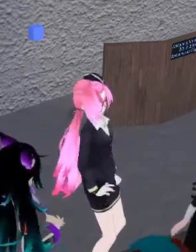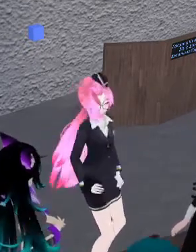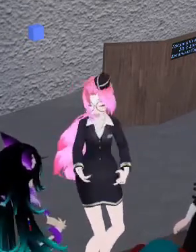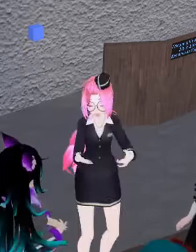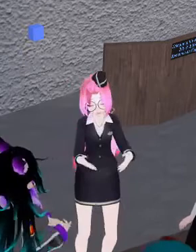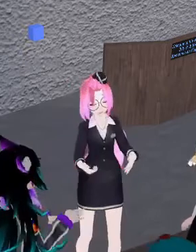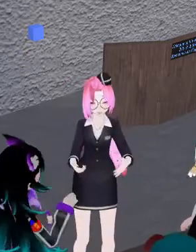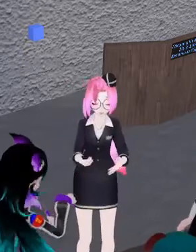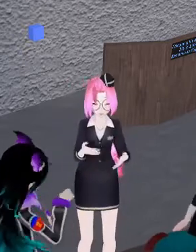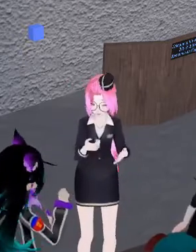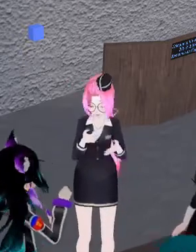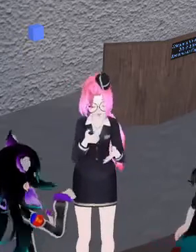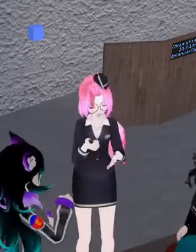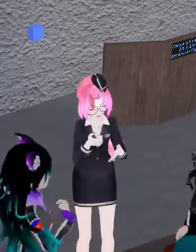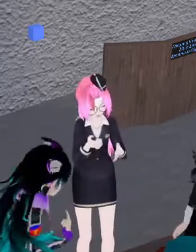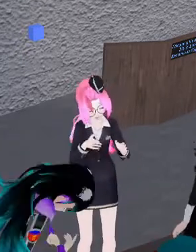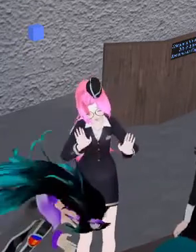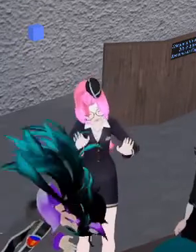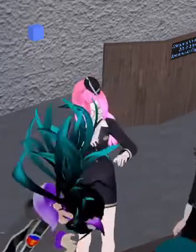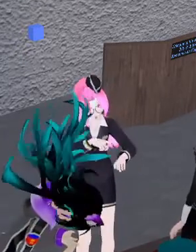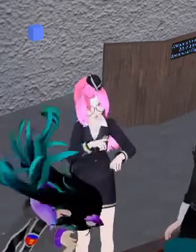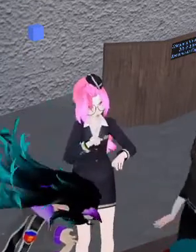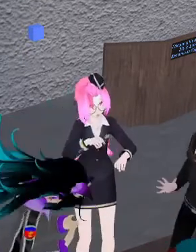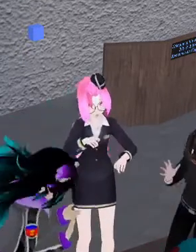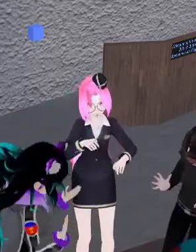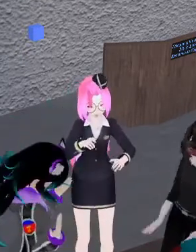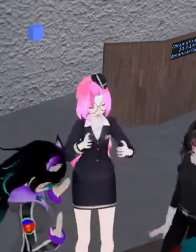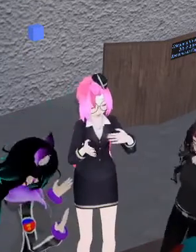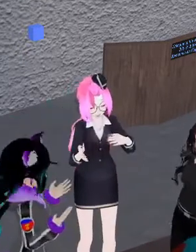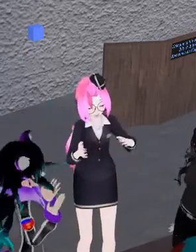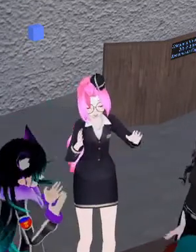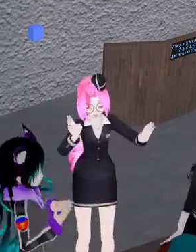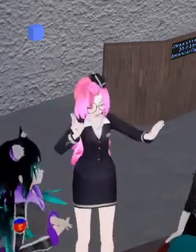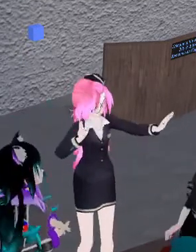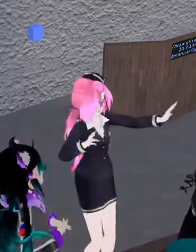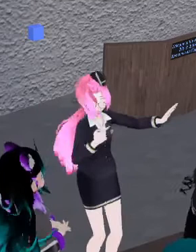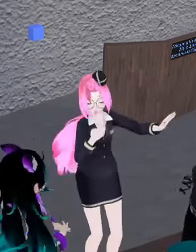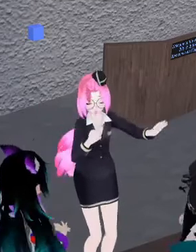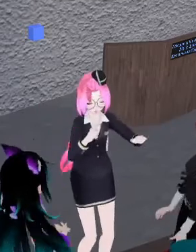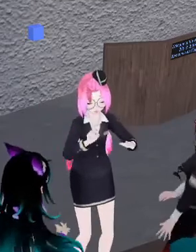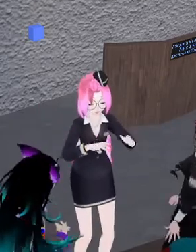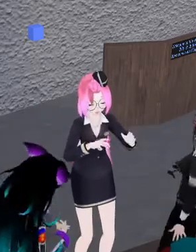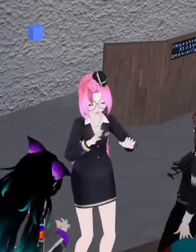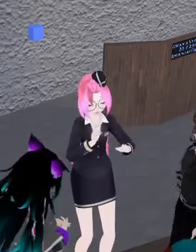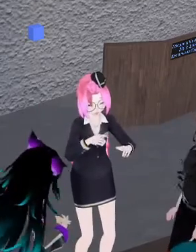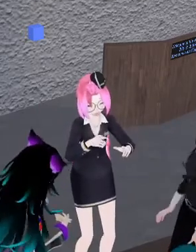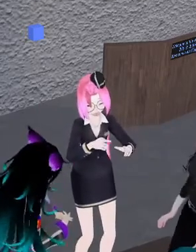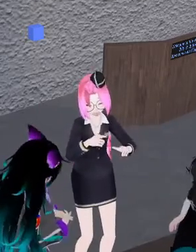minutes. So I'll give you as much time as you need. Again, I don't know if you heard me, but the only rules besides keeping it family friendly